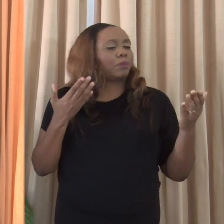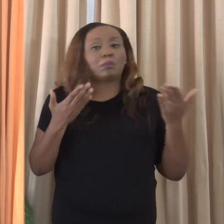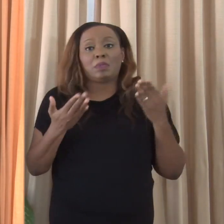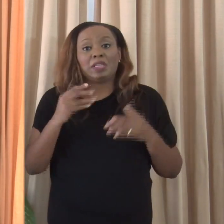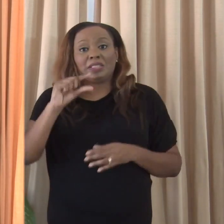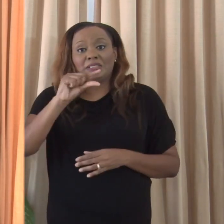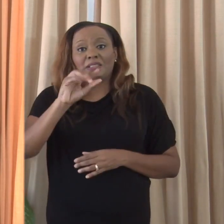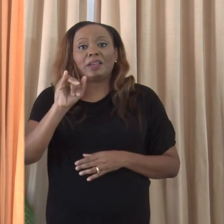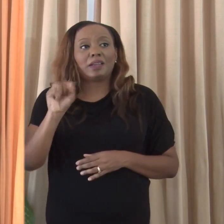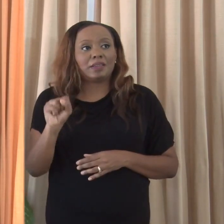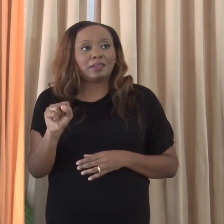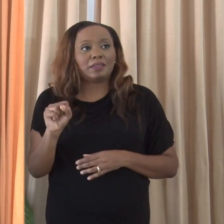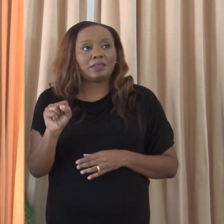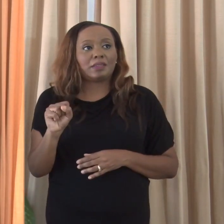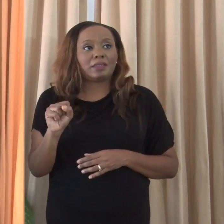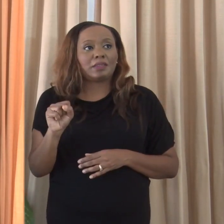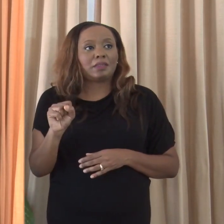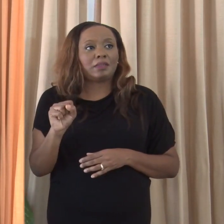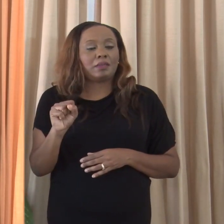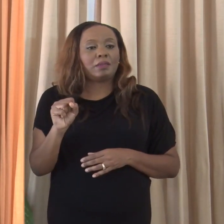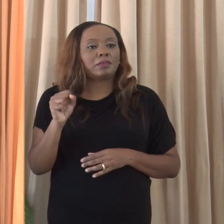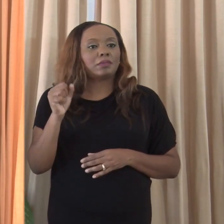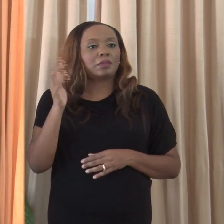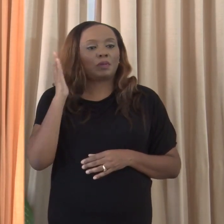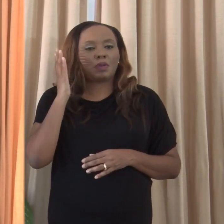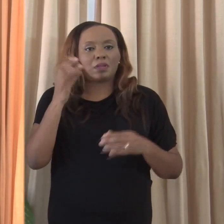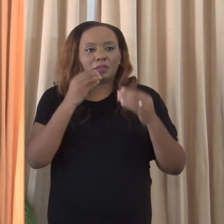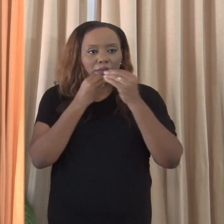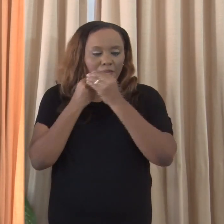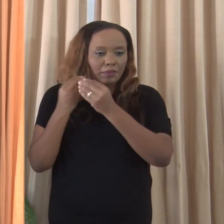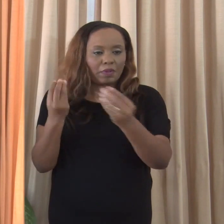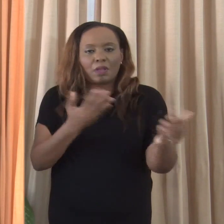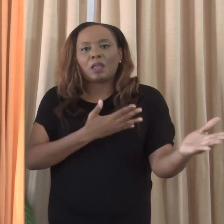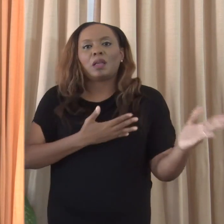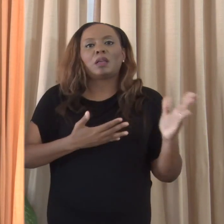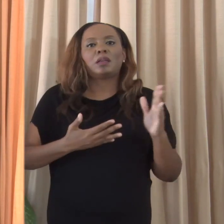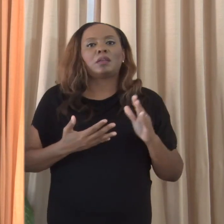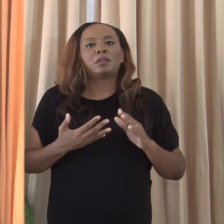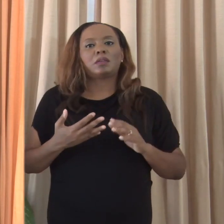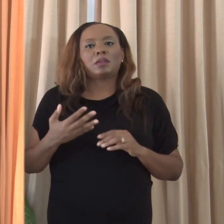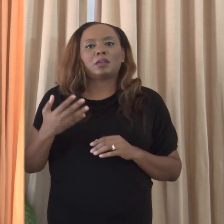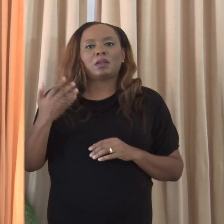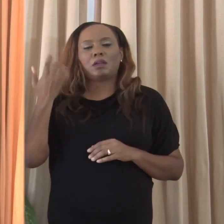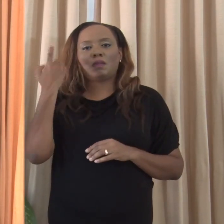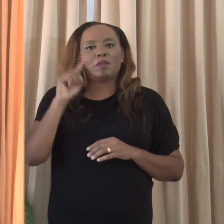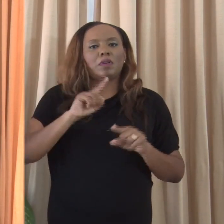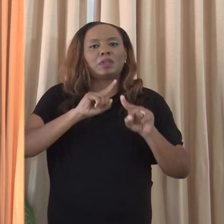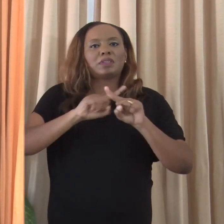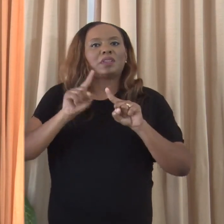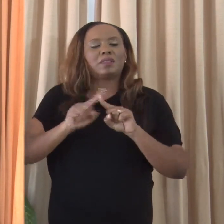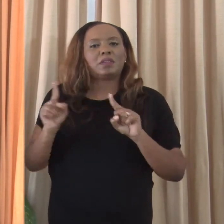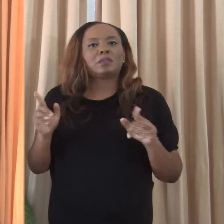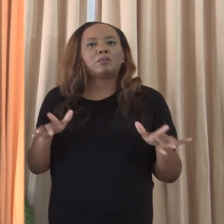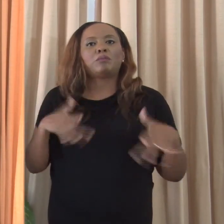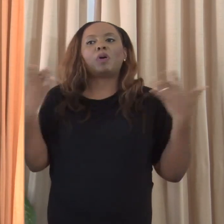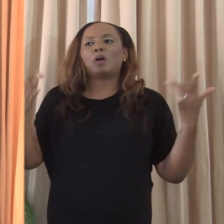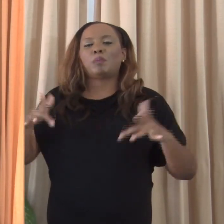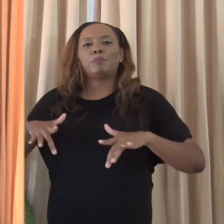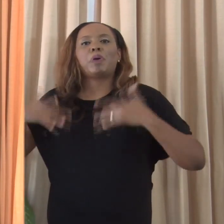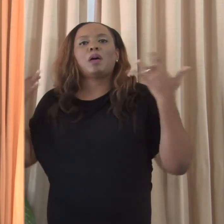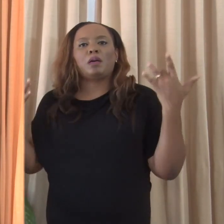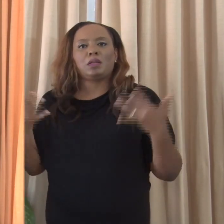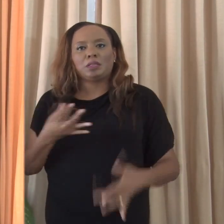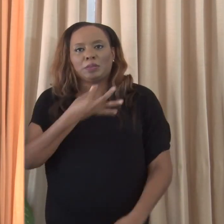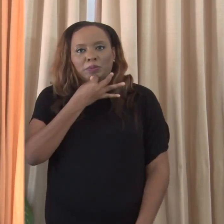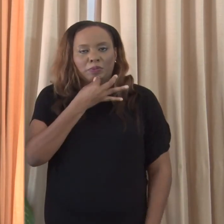GIS will undoubtedly be issuing a message on these matters very shortly. In